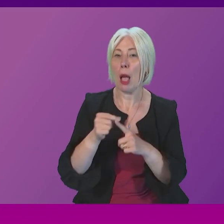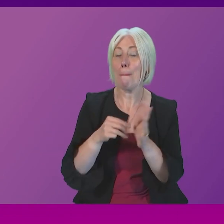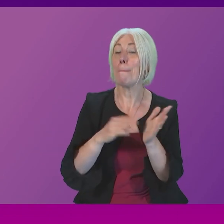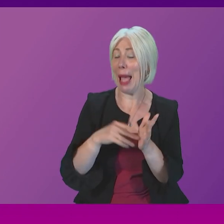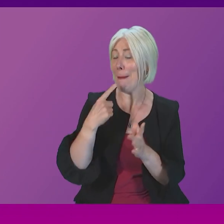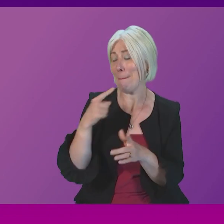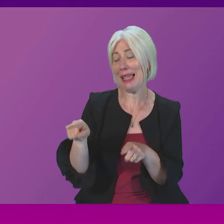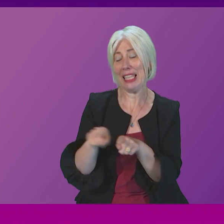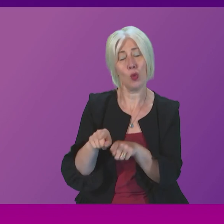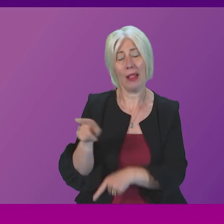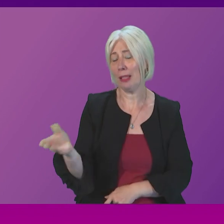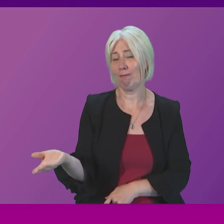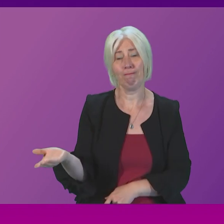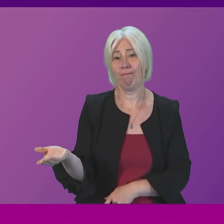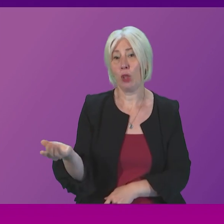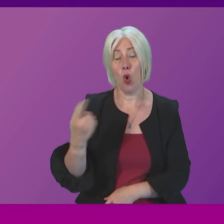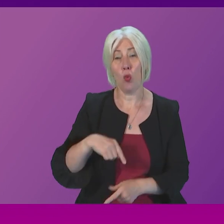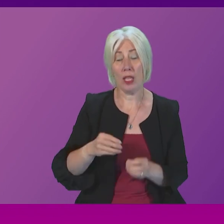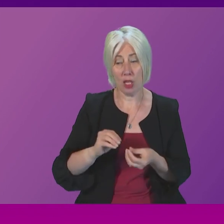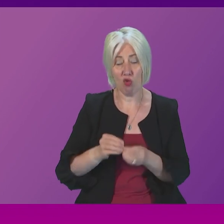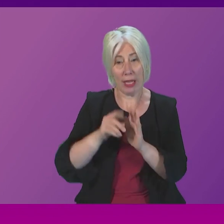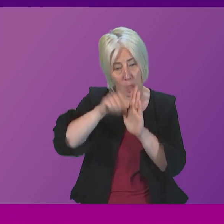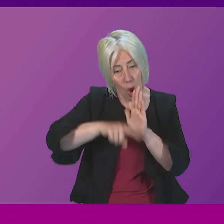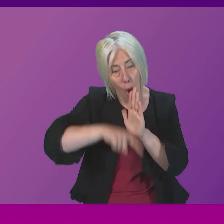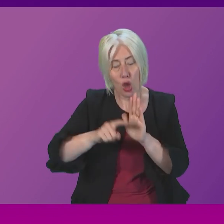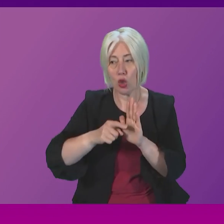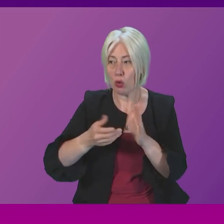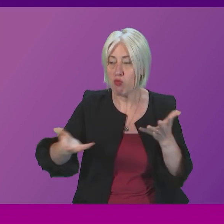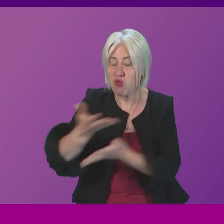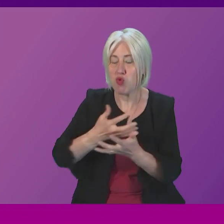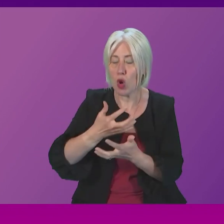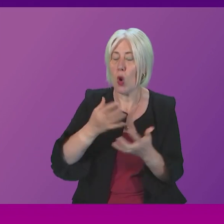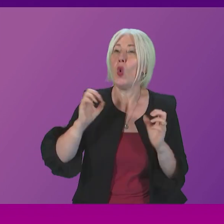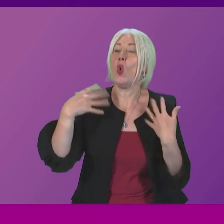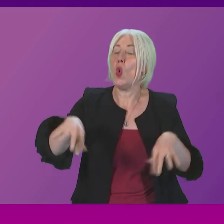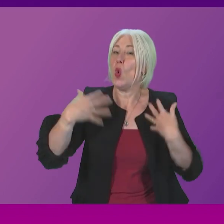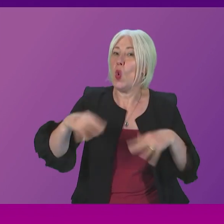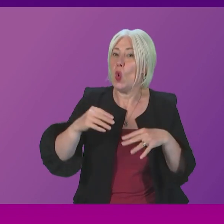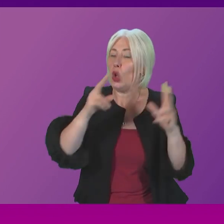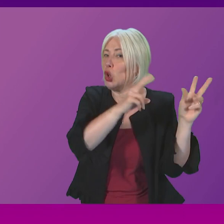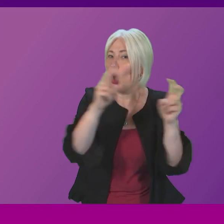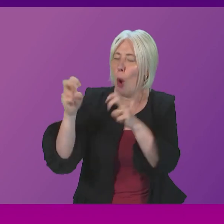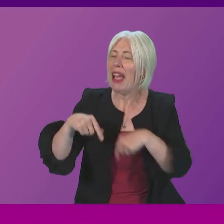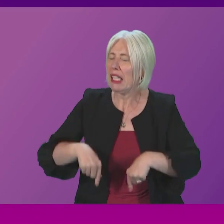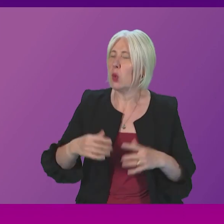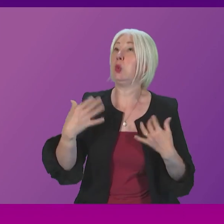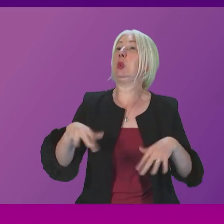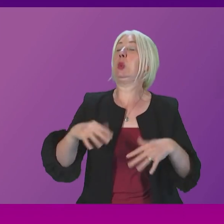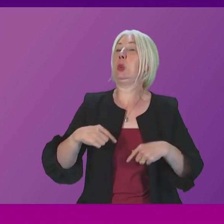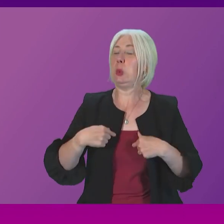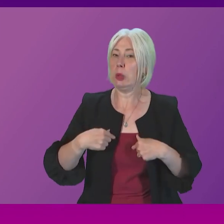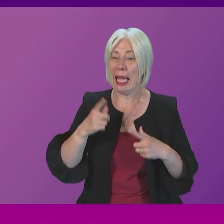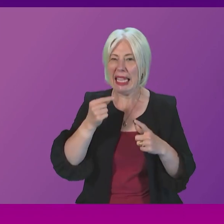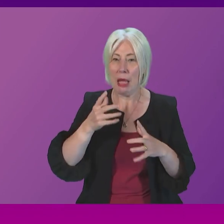know, we are legislators, we are discussing hot topics, we are discussing often in a